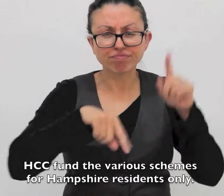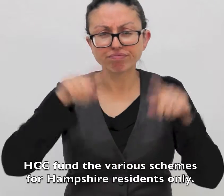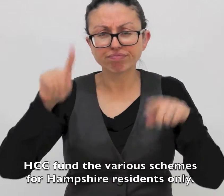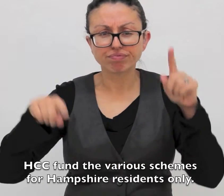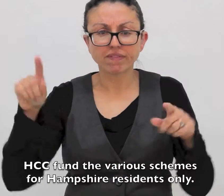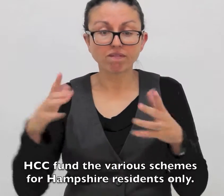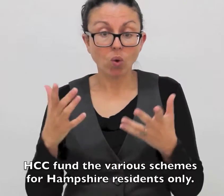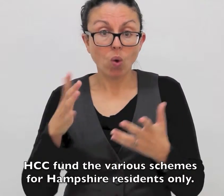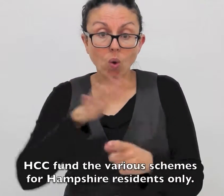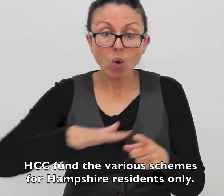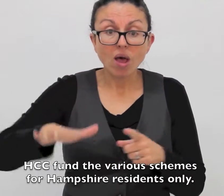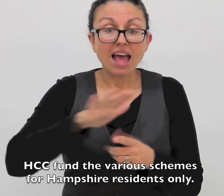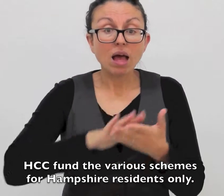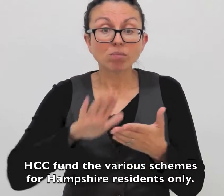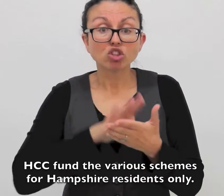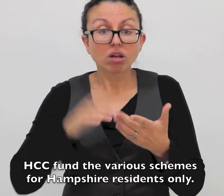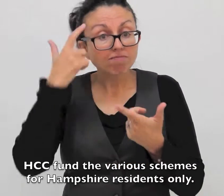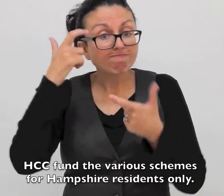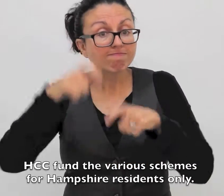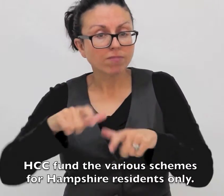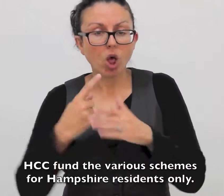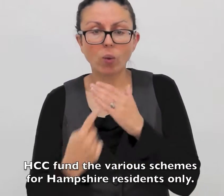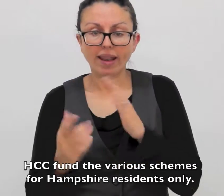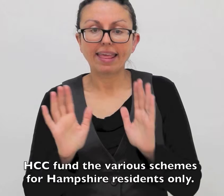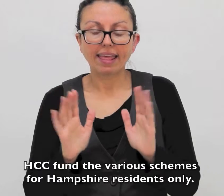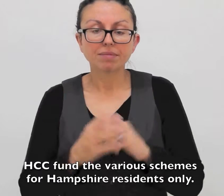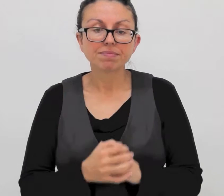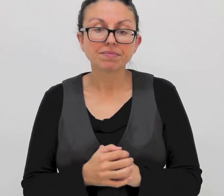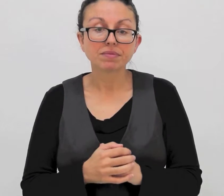HCC fund the various schemes for Hampshire residents only.